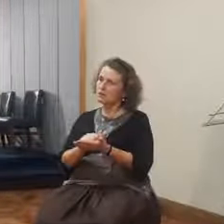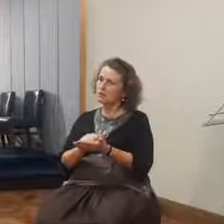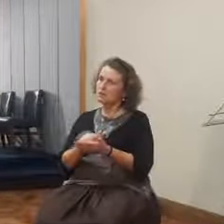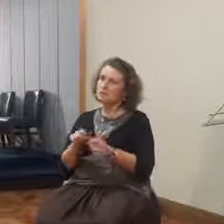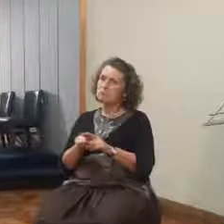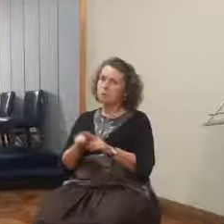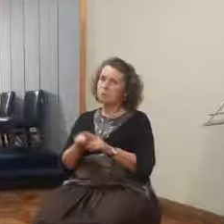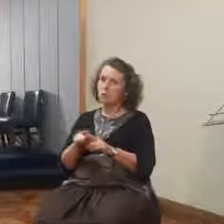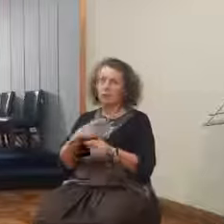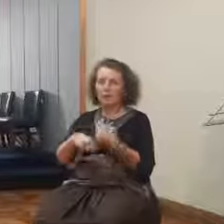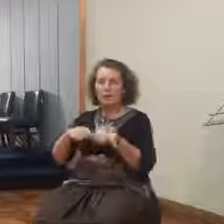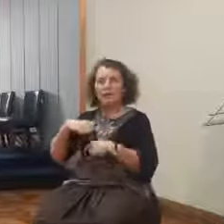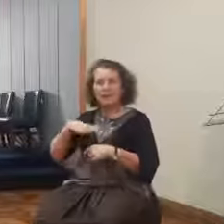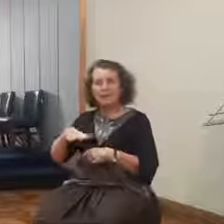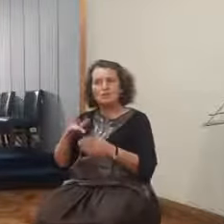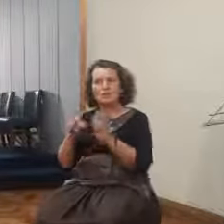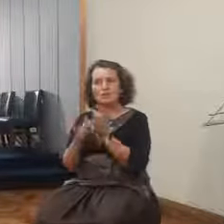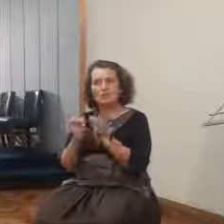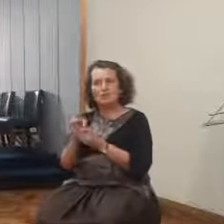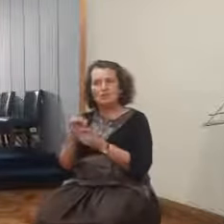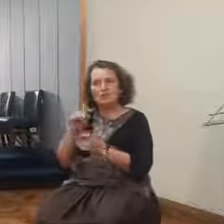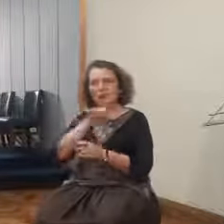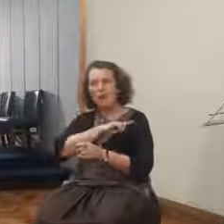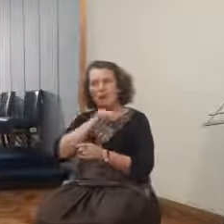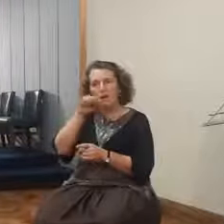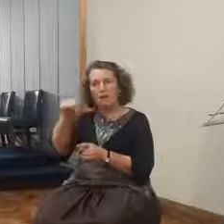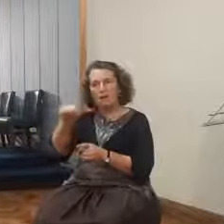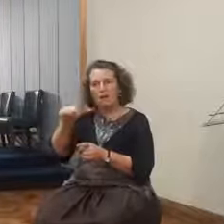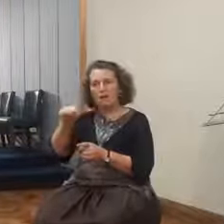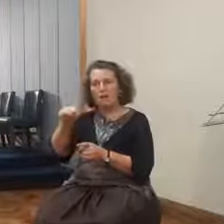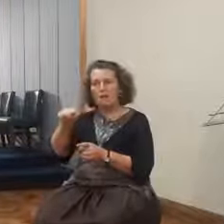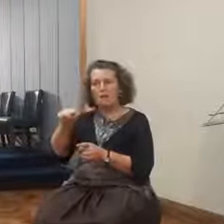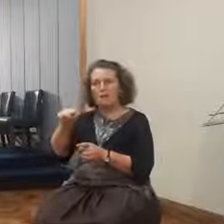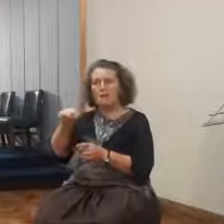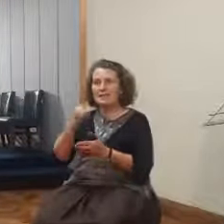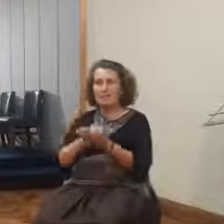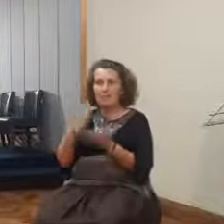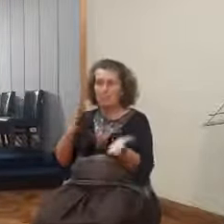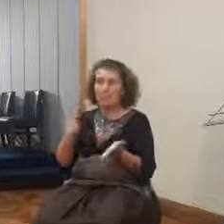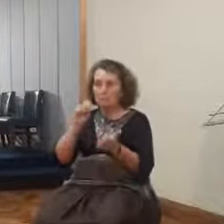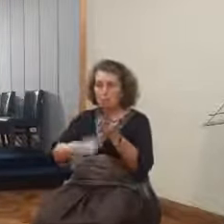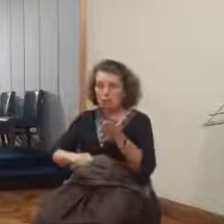to be righteous and just and yet forgive sin, we need